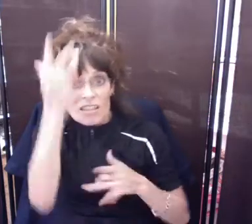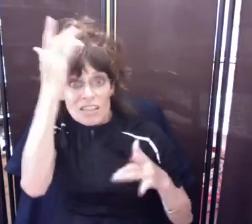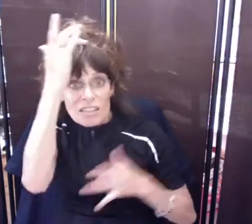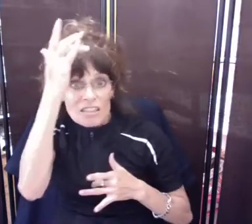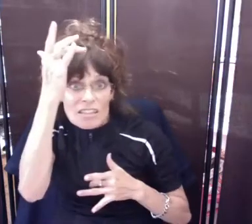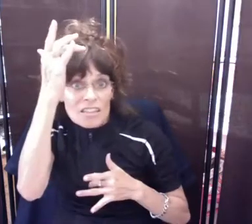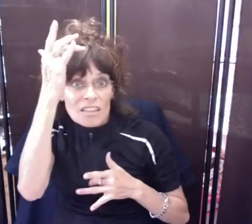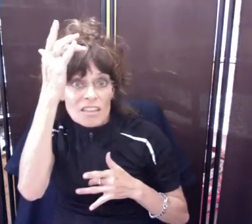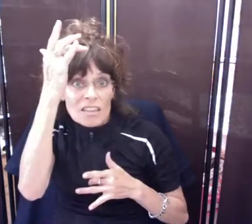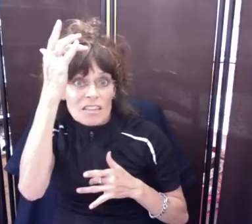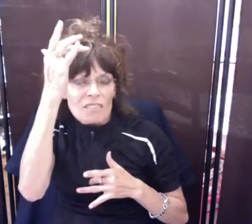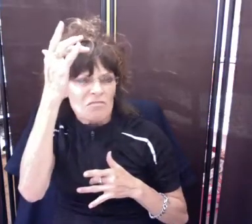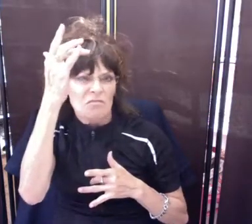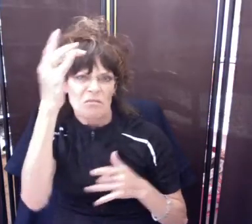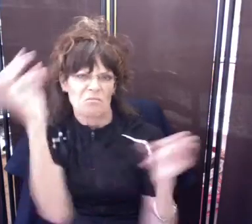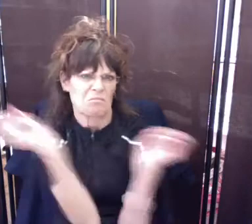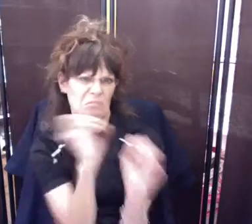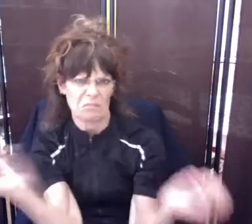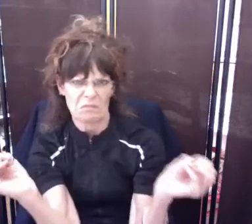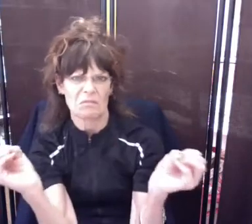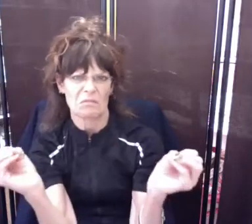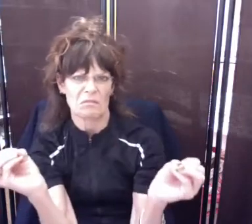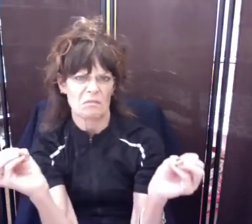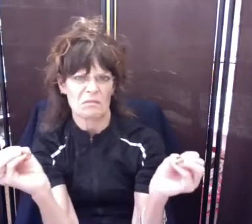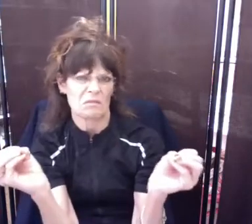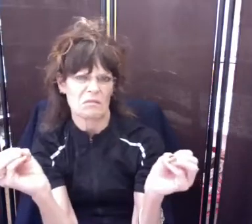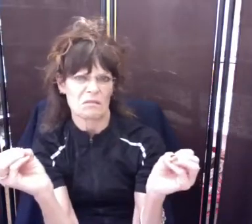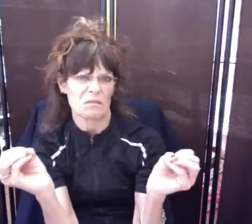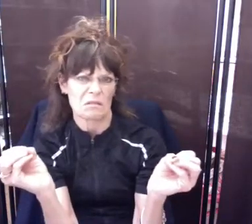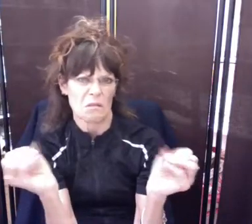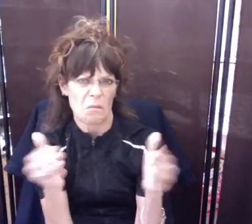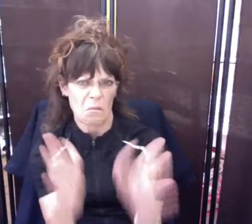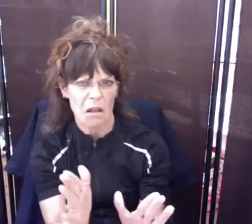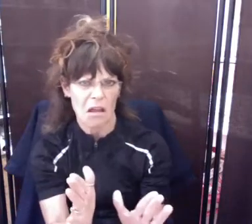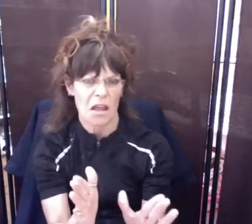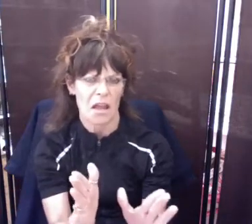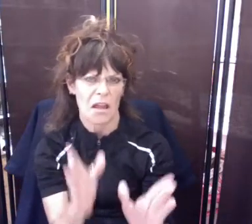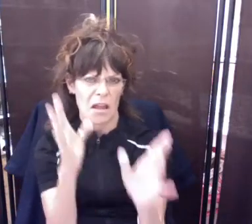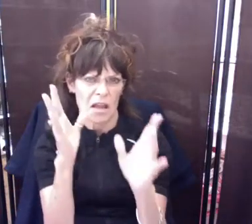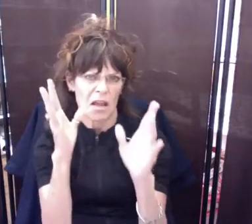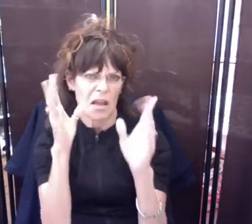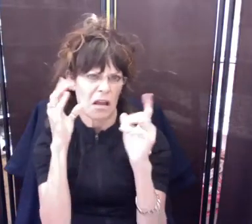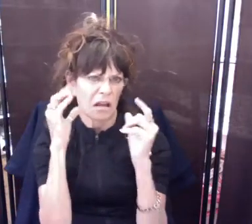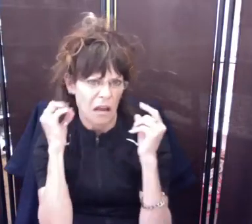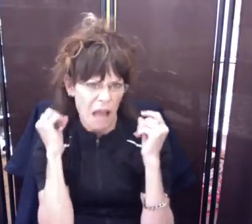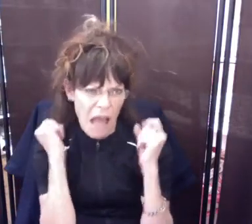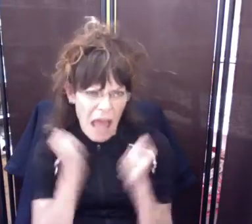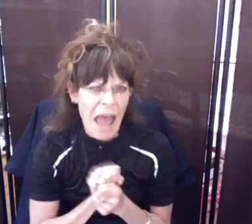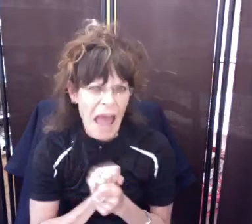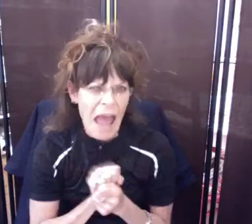the dignity of an accurate self-appraisal. We cannot see the truth for